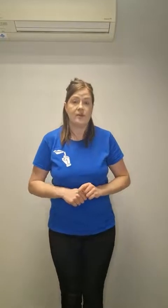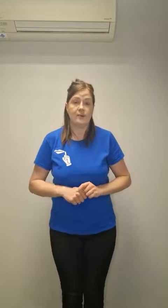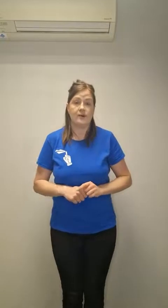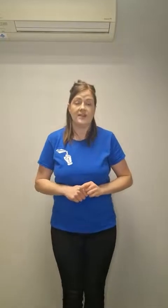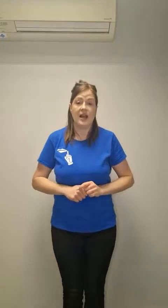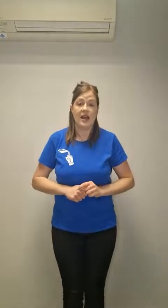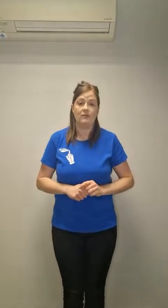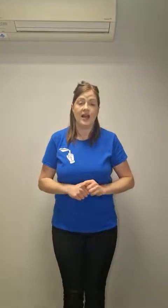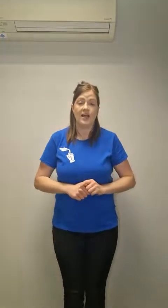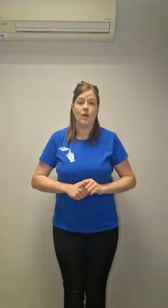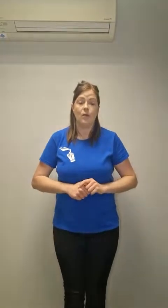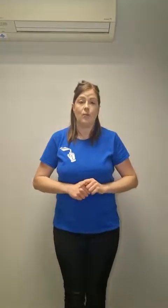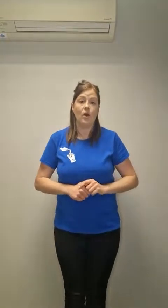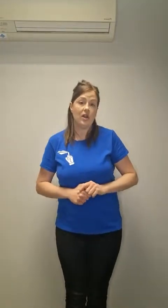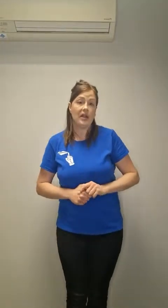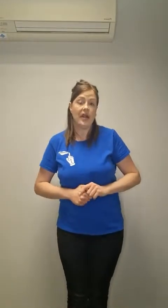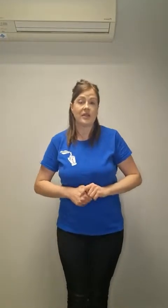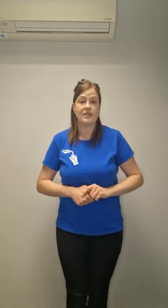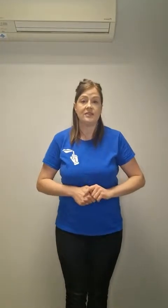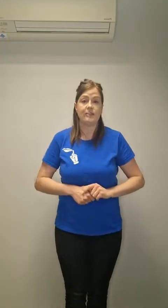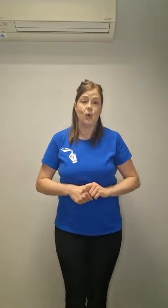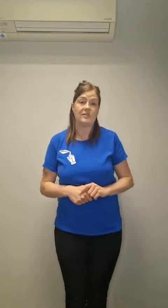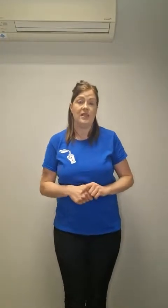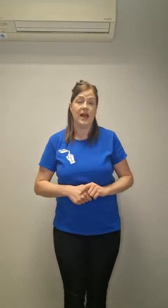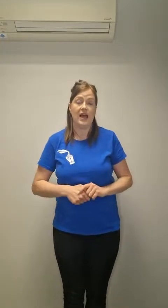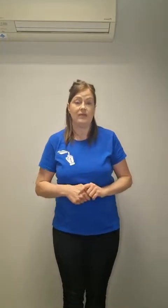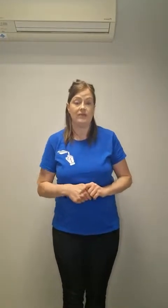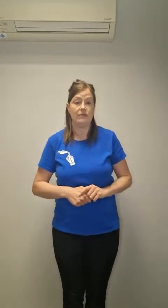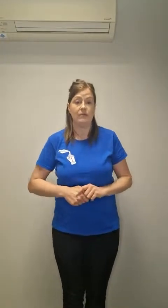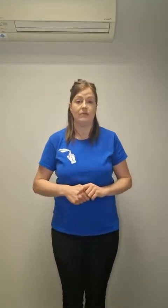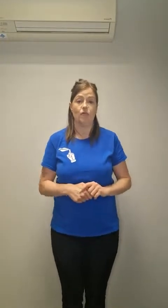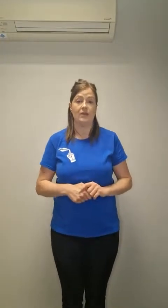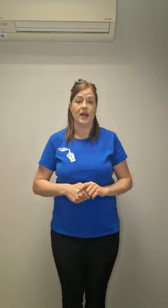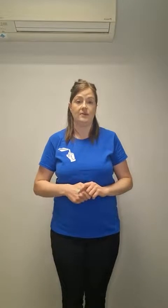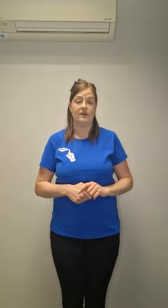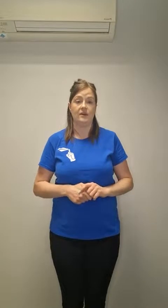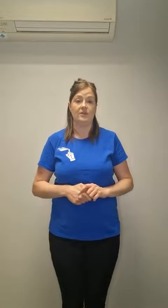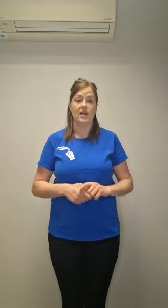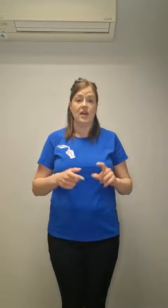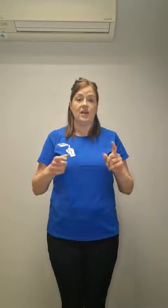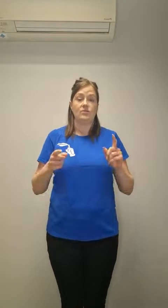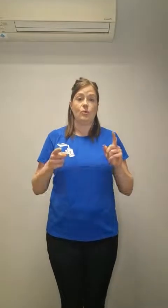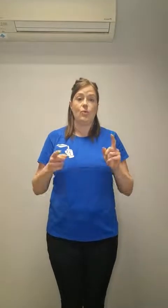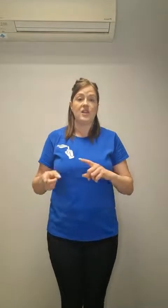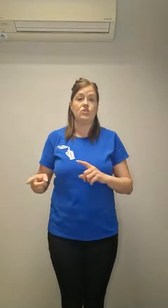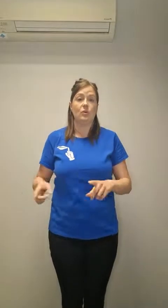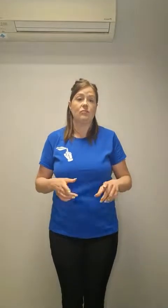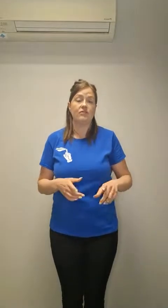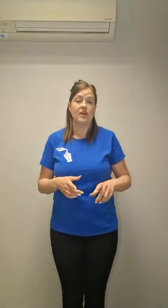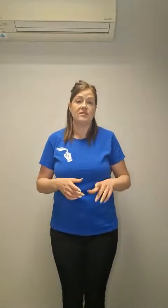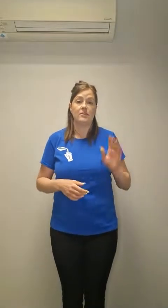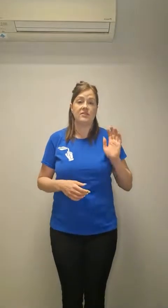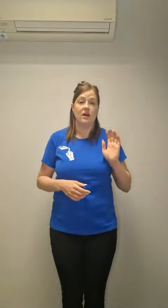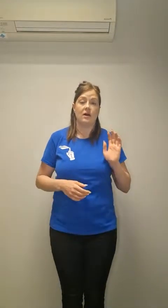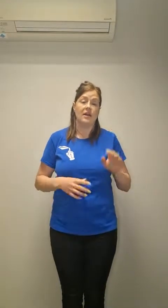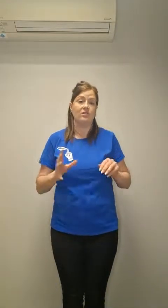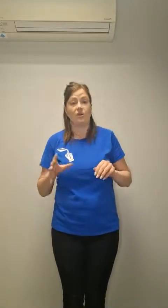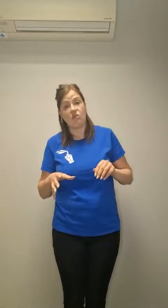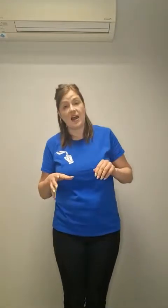well to have a working and a supporting hand when performing our signs. So we don't refer to them as our left and our right